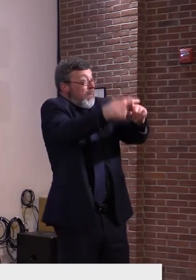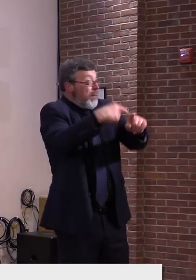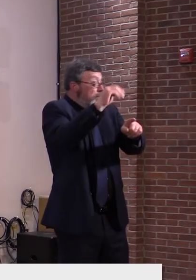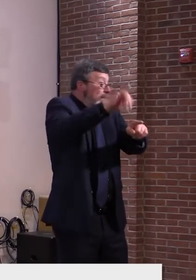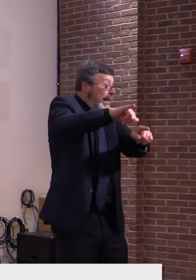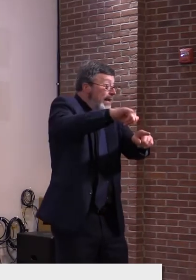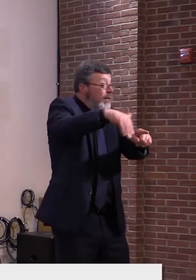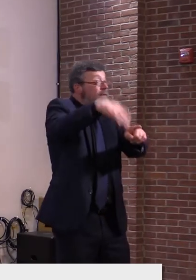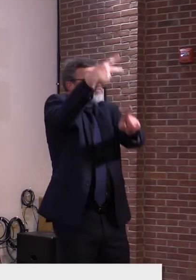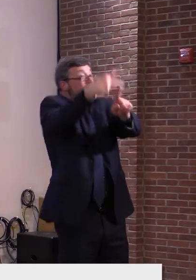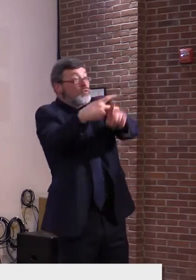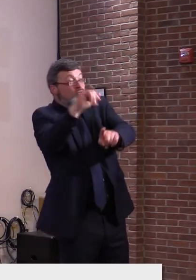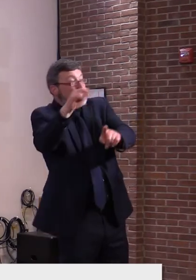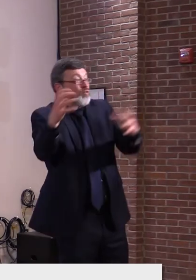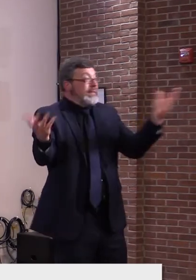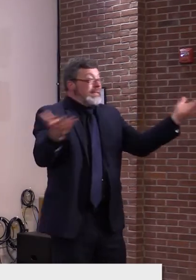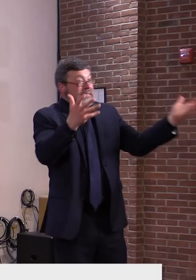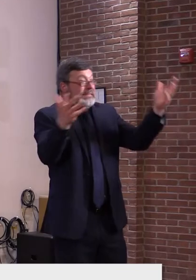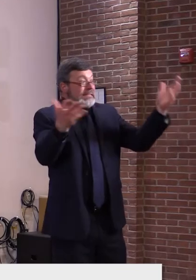Okay, that's all. Thank